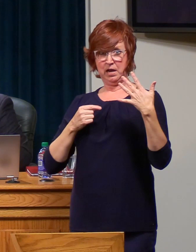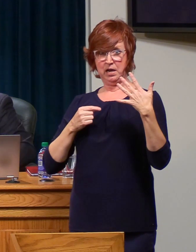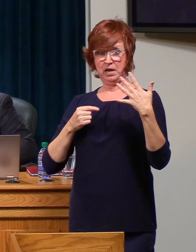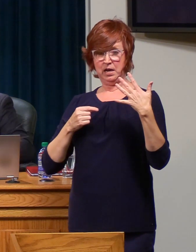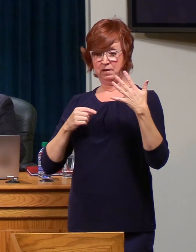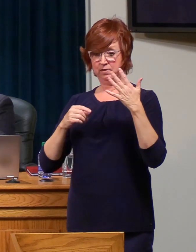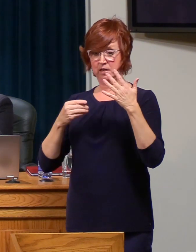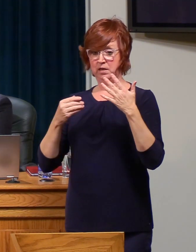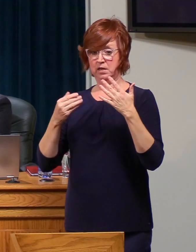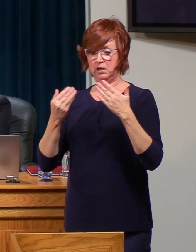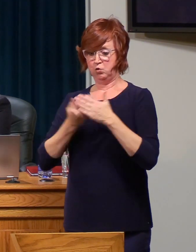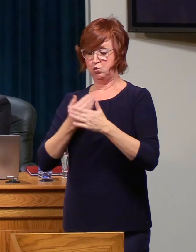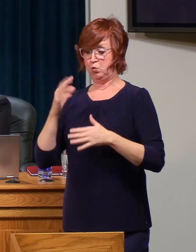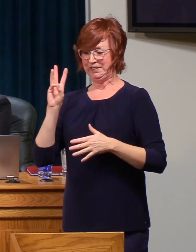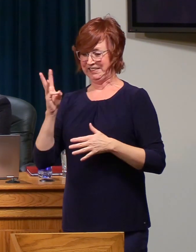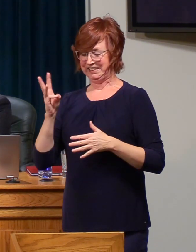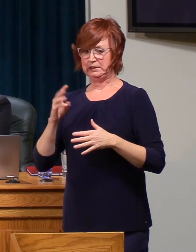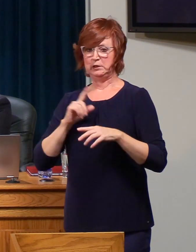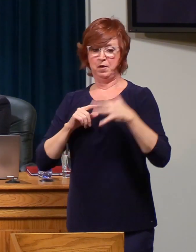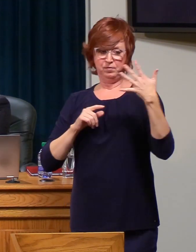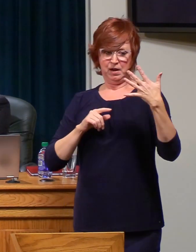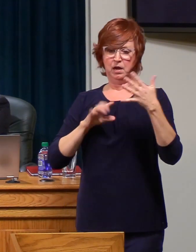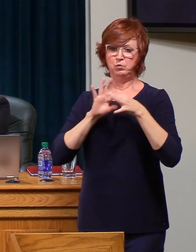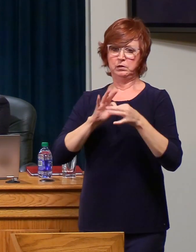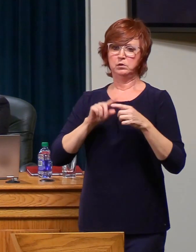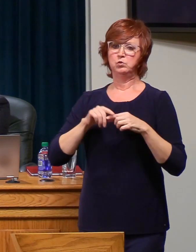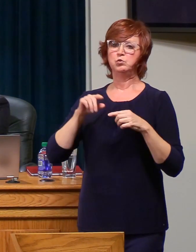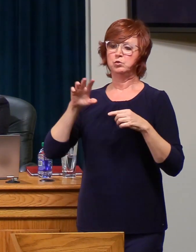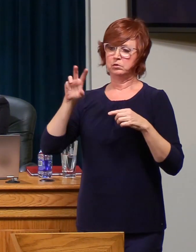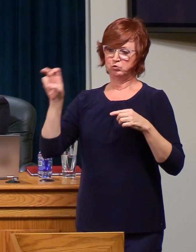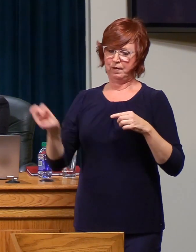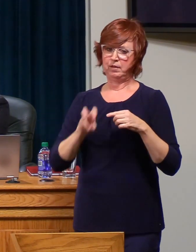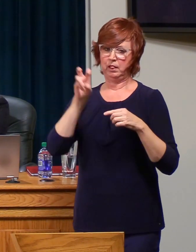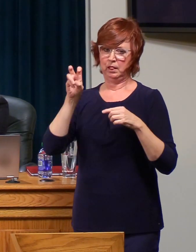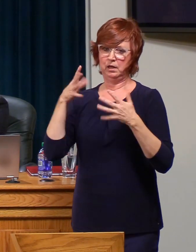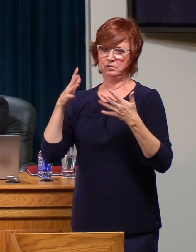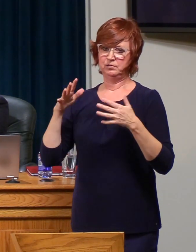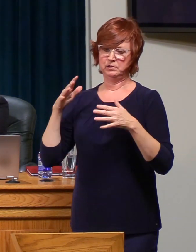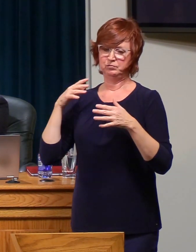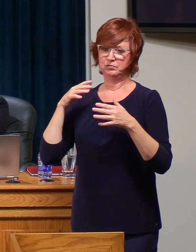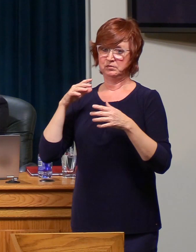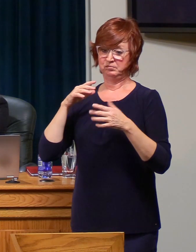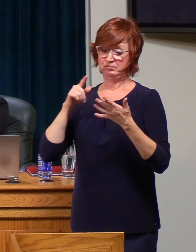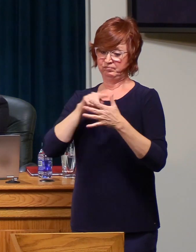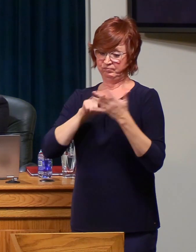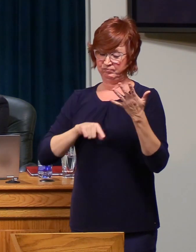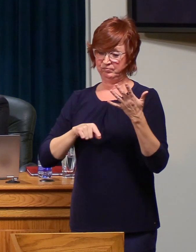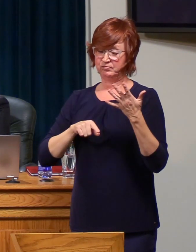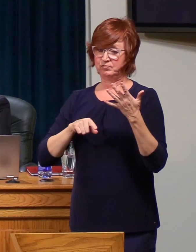travel. If we are able to reduce this threat, we will be able to flatten the curve.